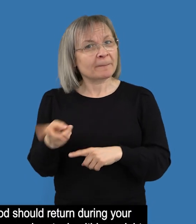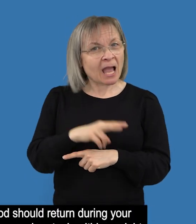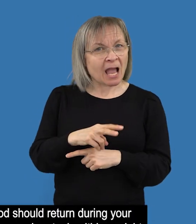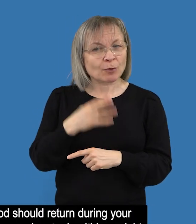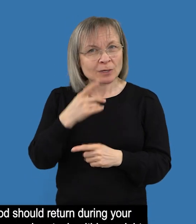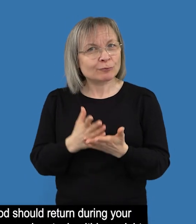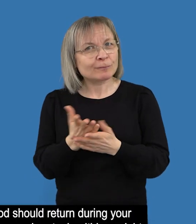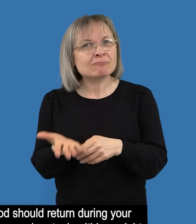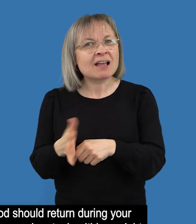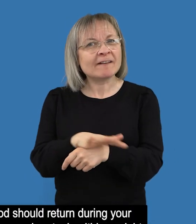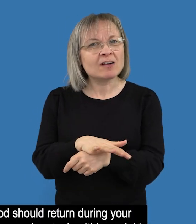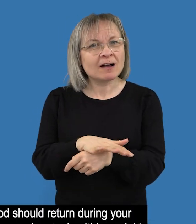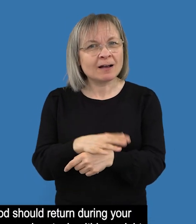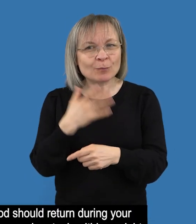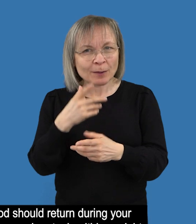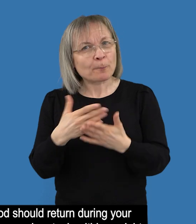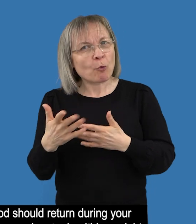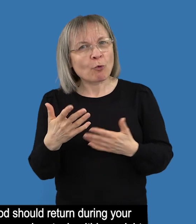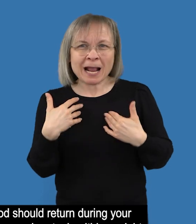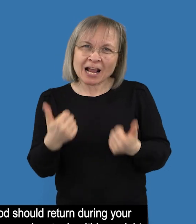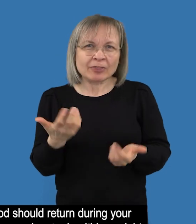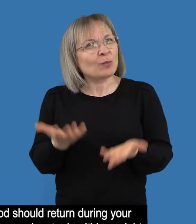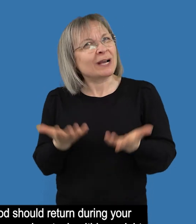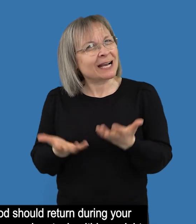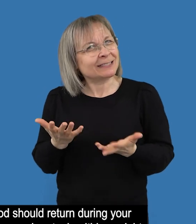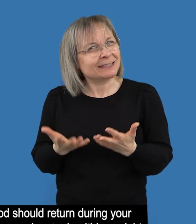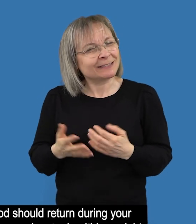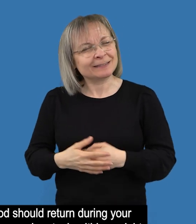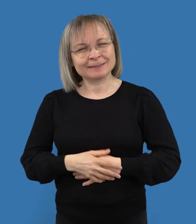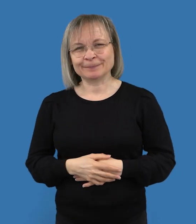Your period should return during your recovery when you're at a healthier weight.